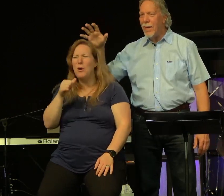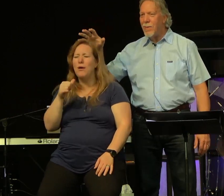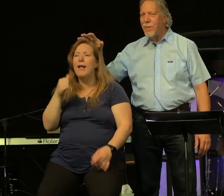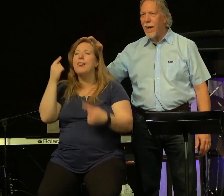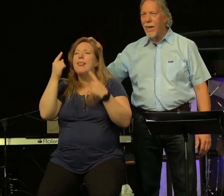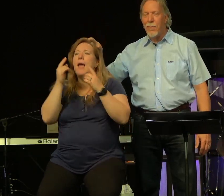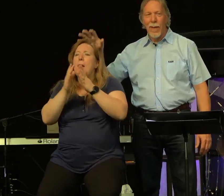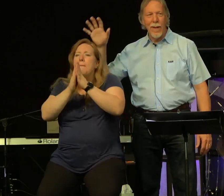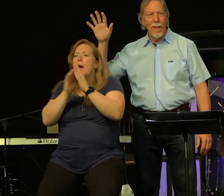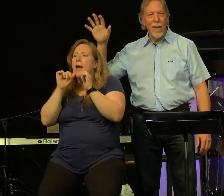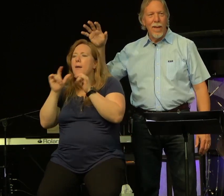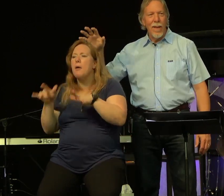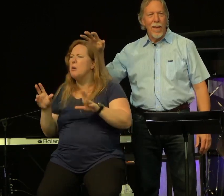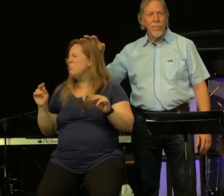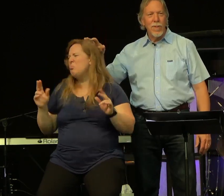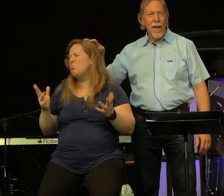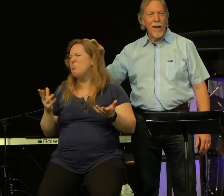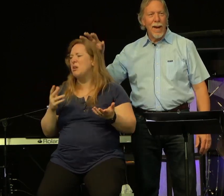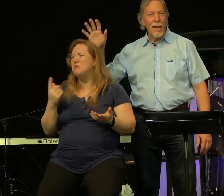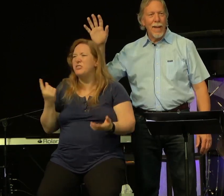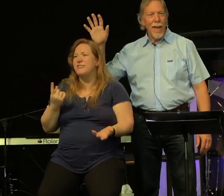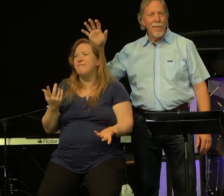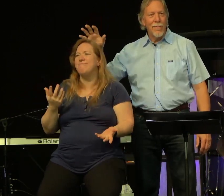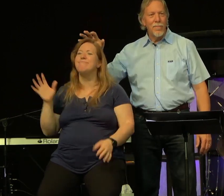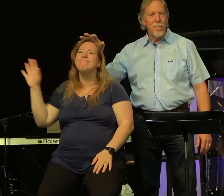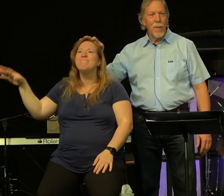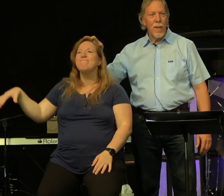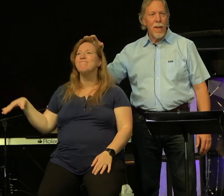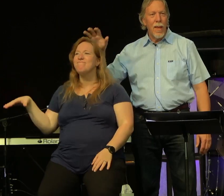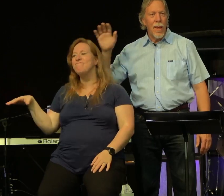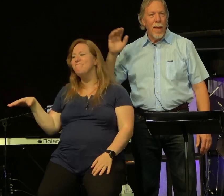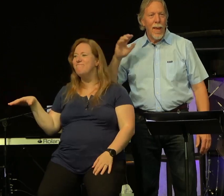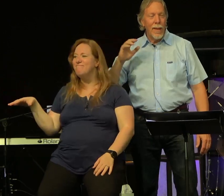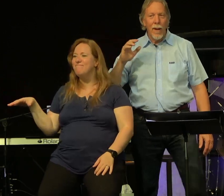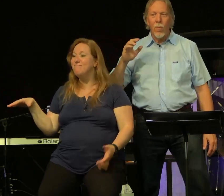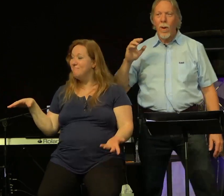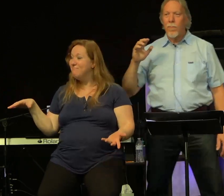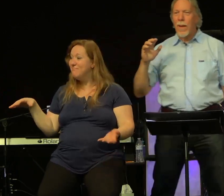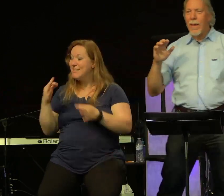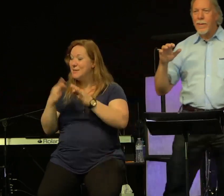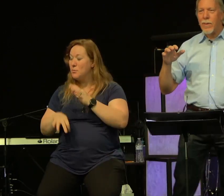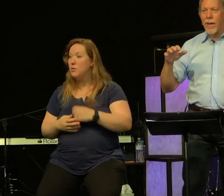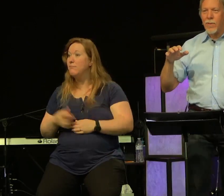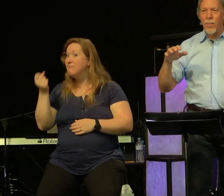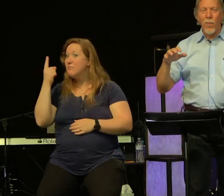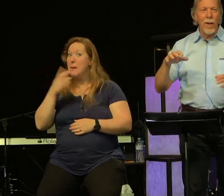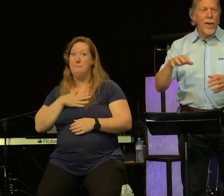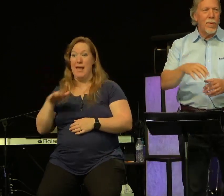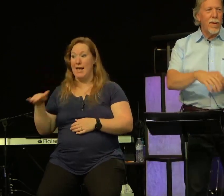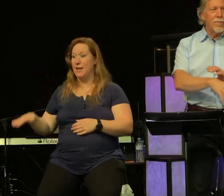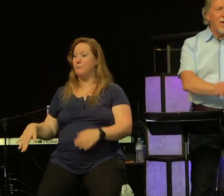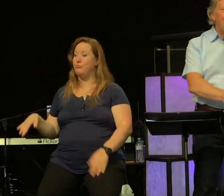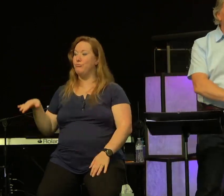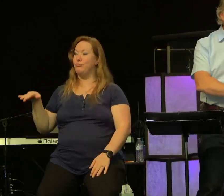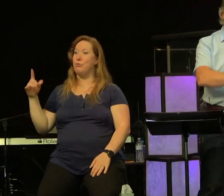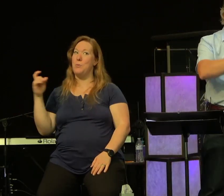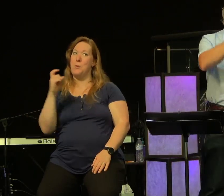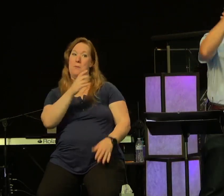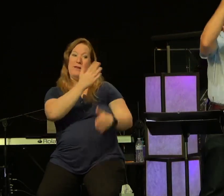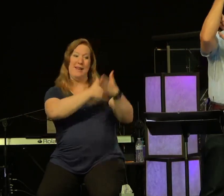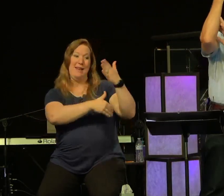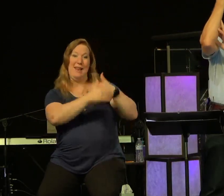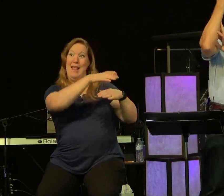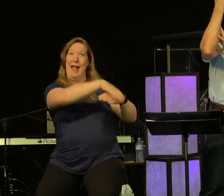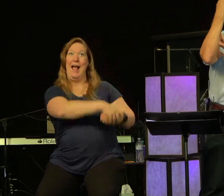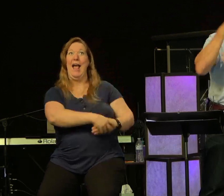and necessarily, but it was kind of like that. And you know what? My kids got to the point that they would come take daddy's hand and